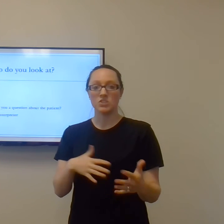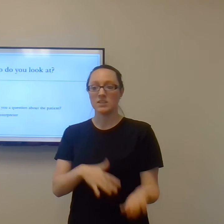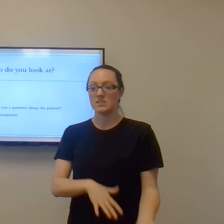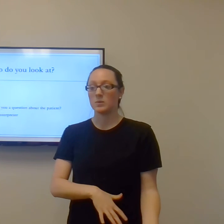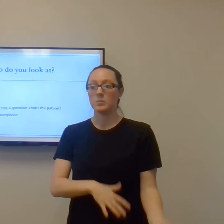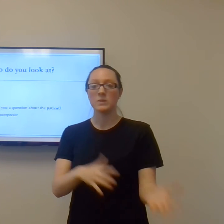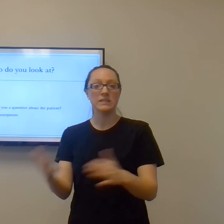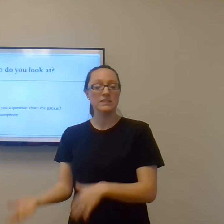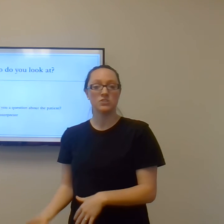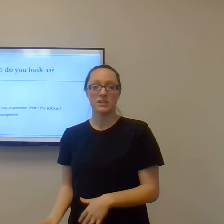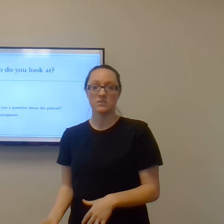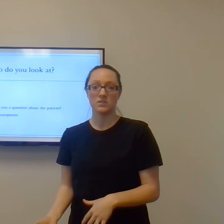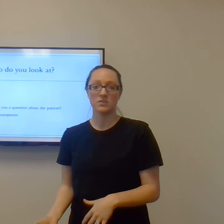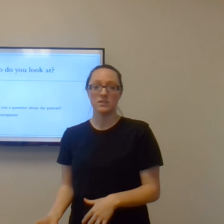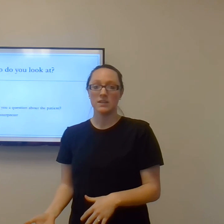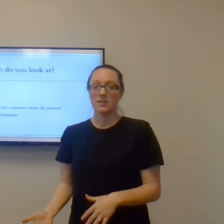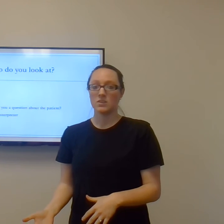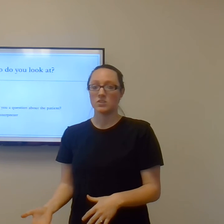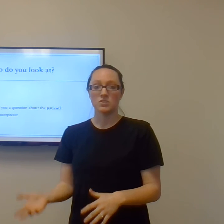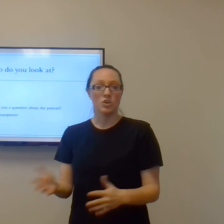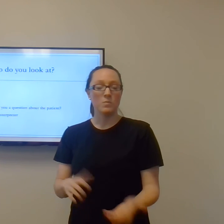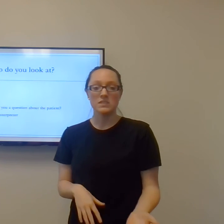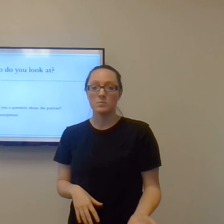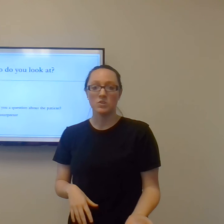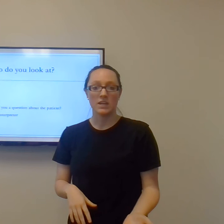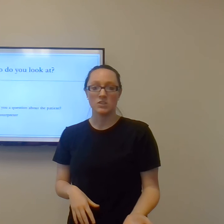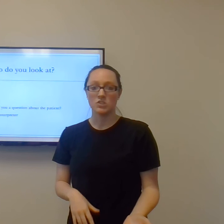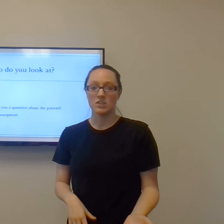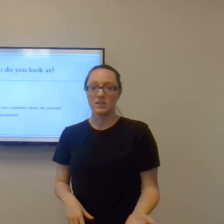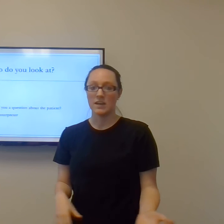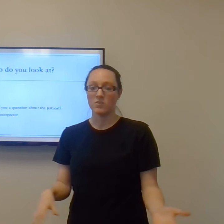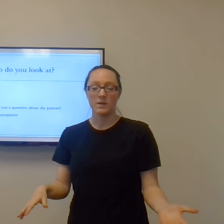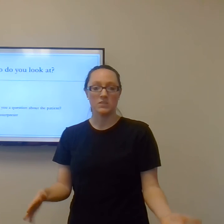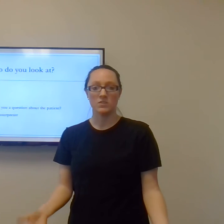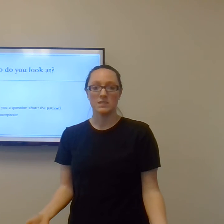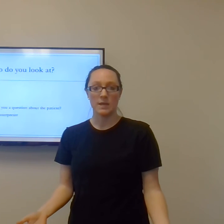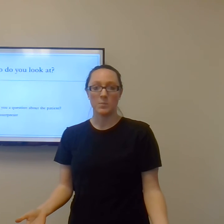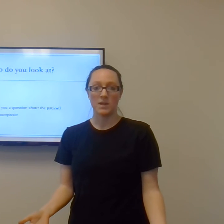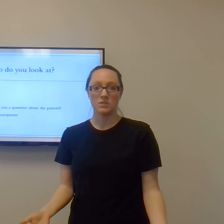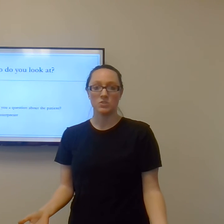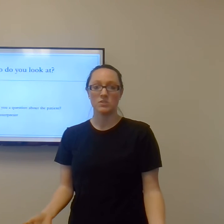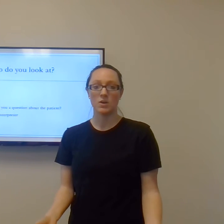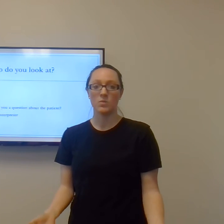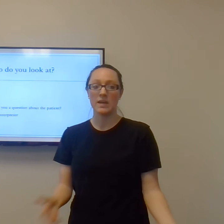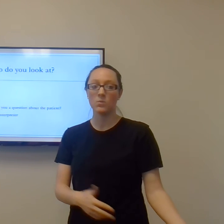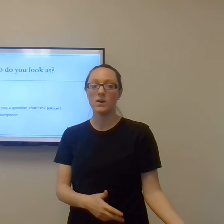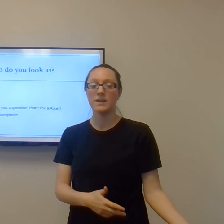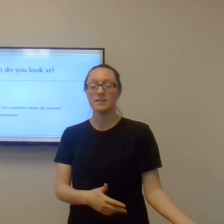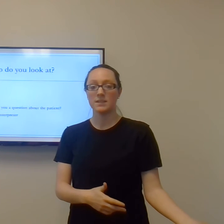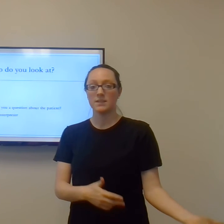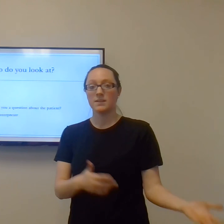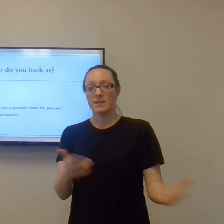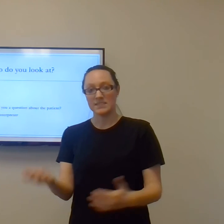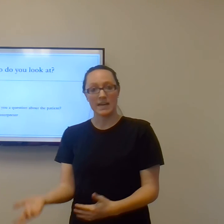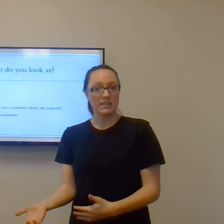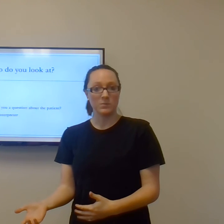is completely transferred. There is no miscommunication and everybody's on the same page. So they want exactly what